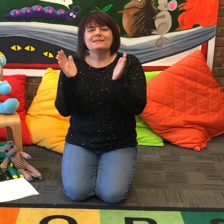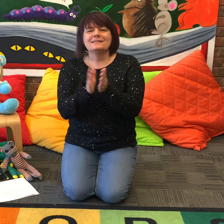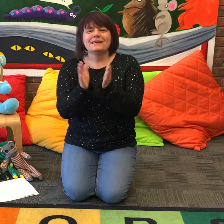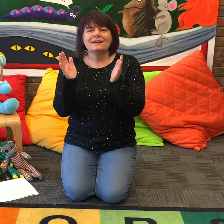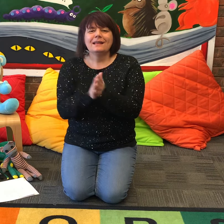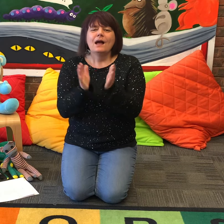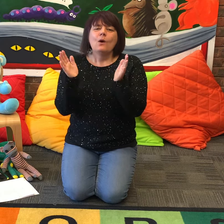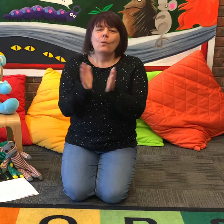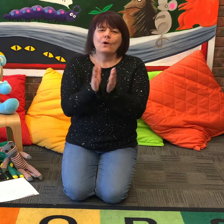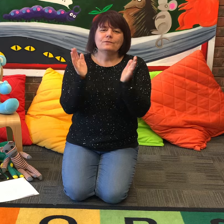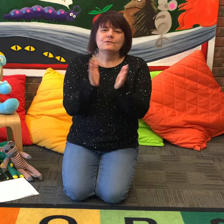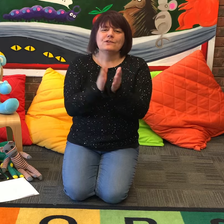sing.